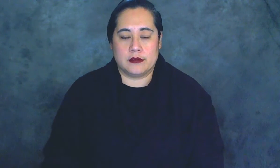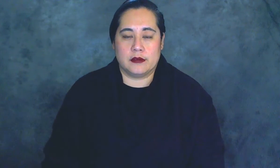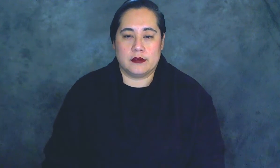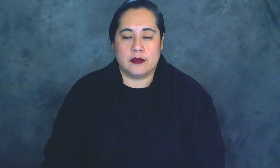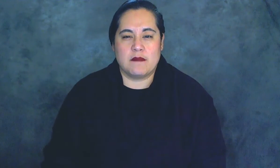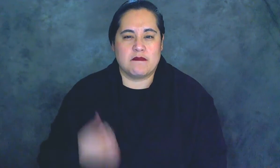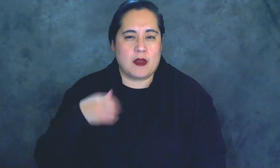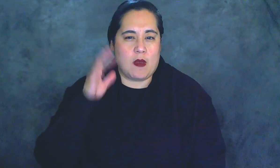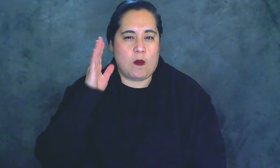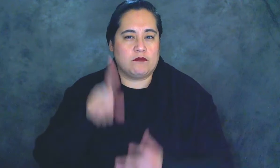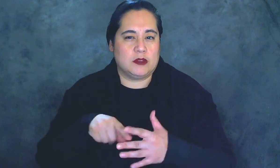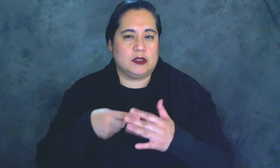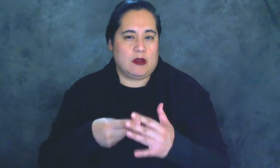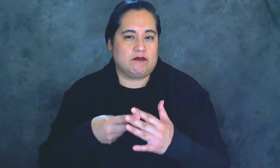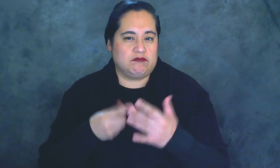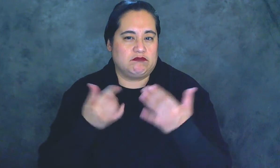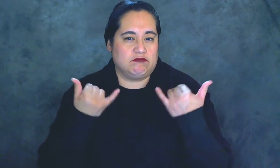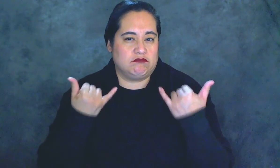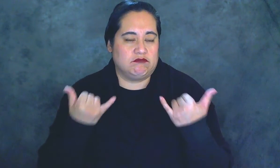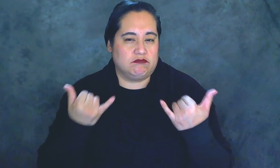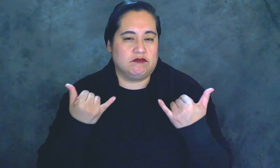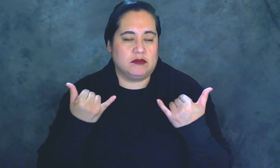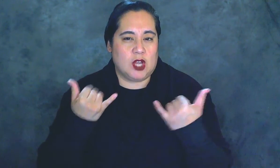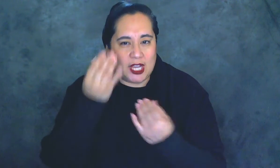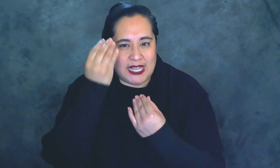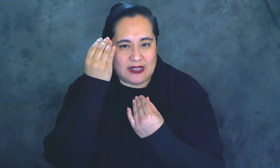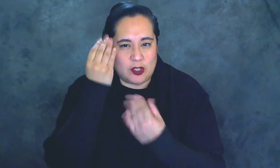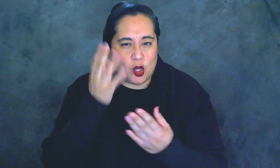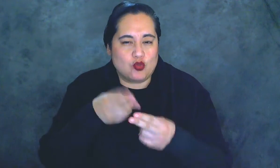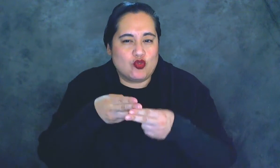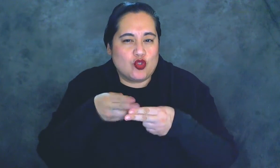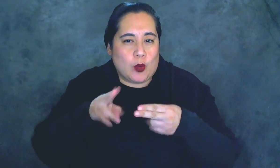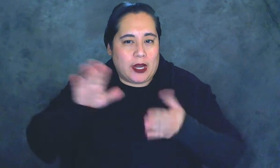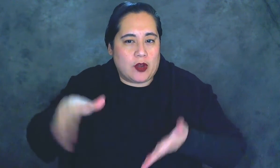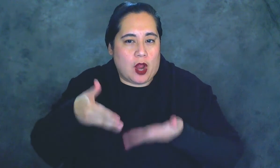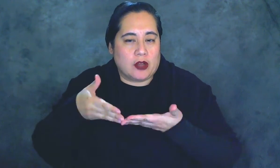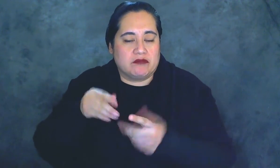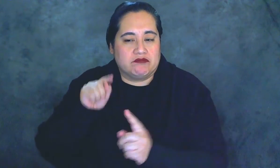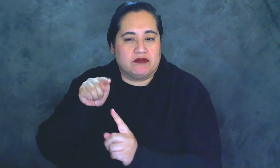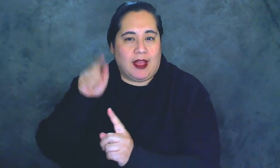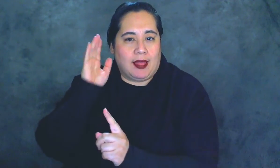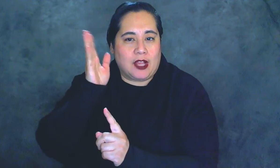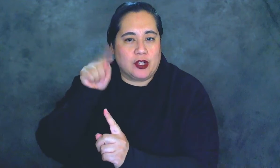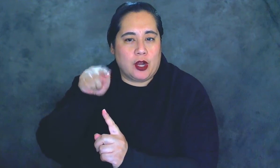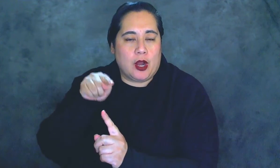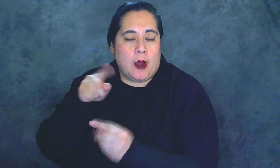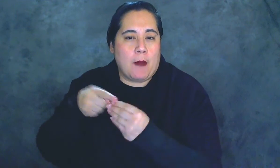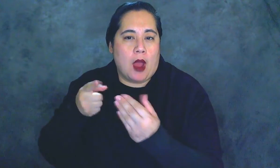I'm going to start by giving a short introduction to a lecture on the importance of